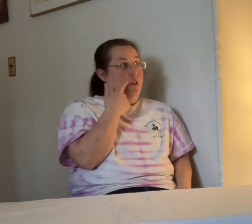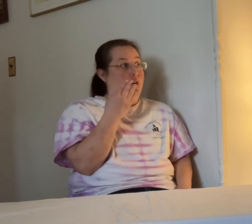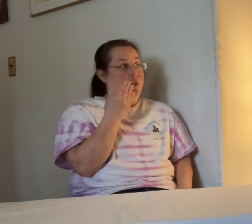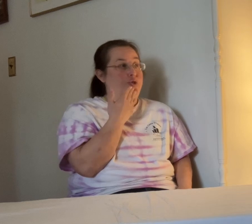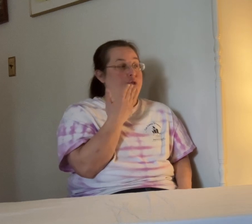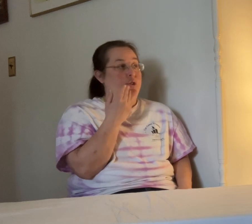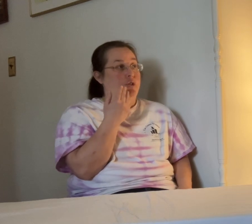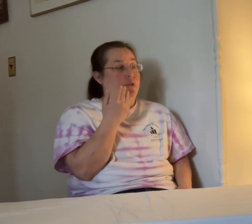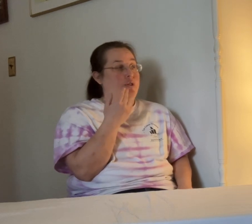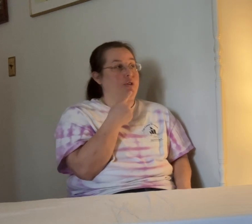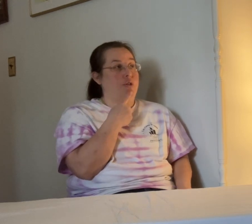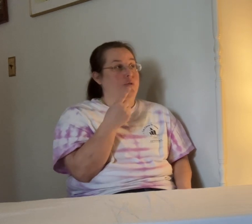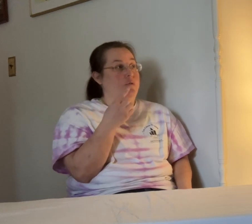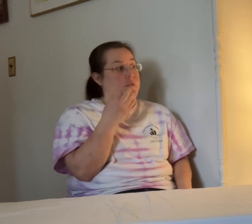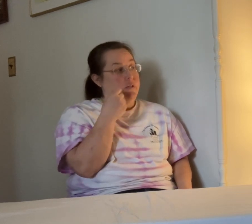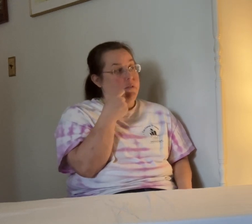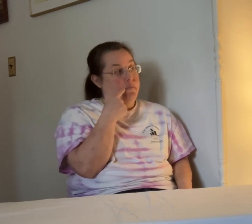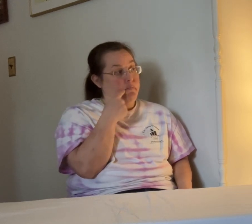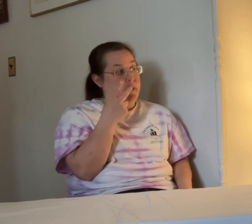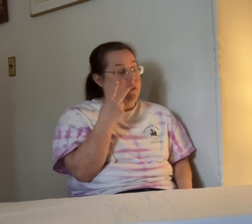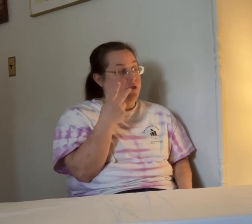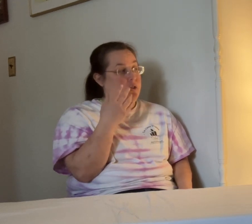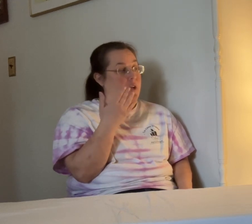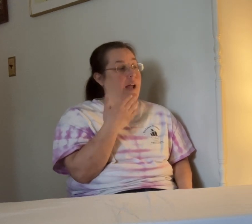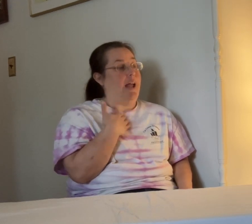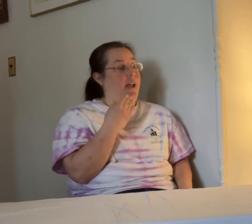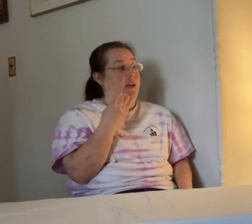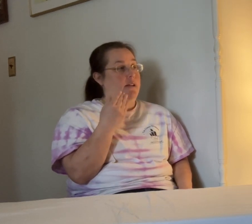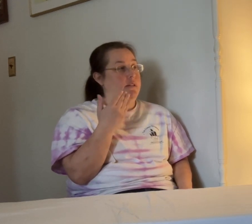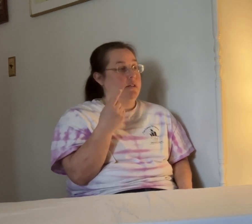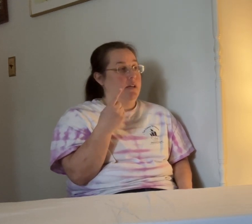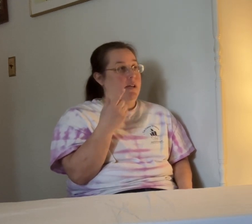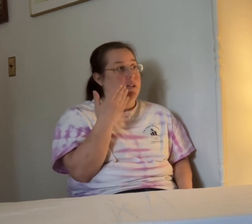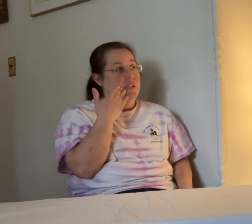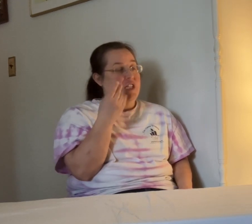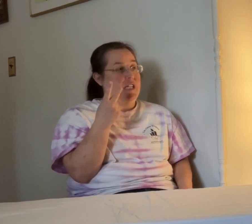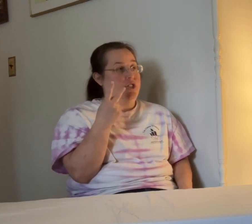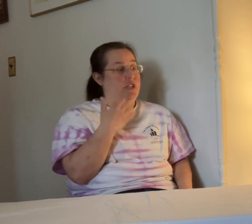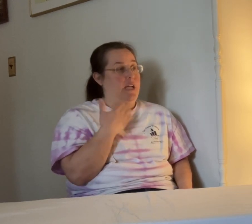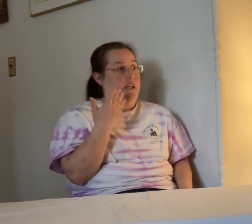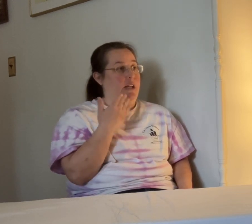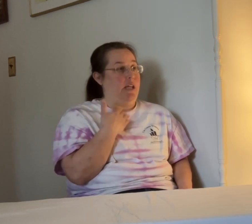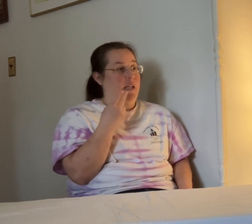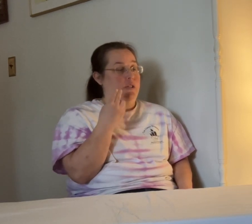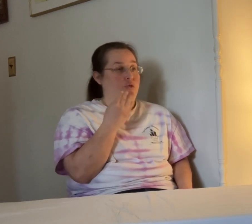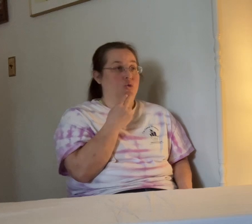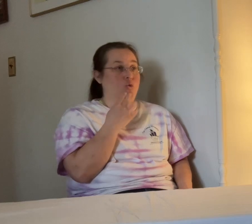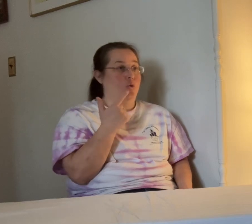learn to cue speech and teach it in school